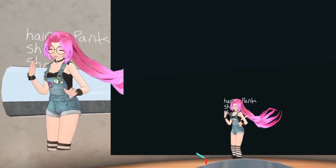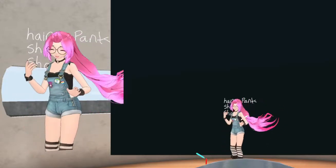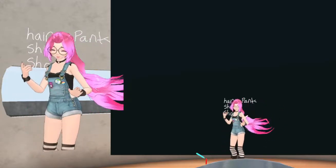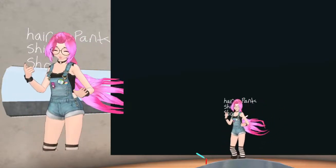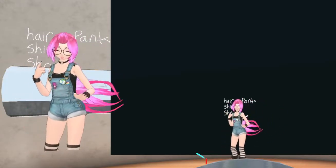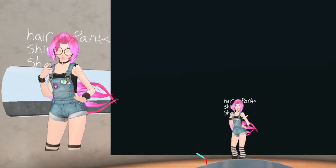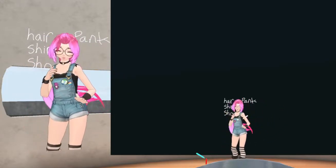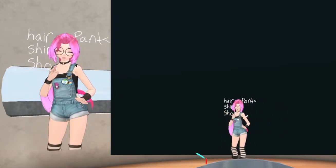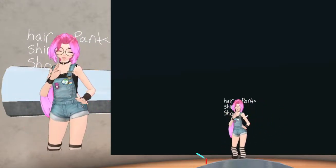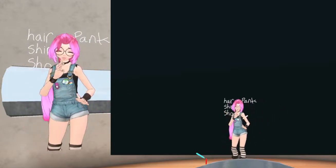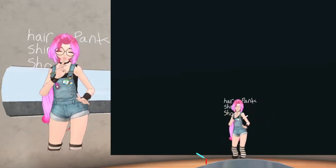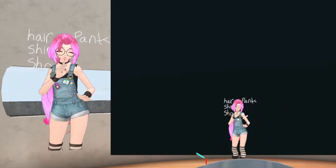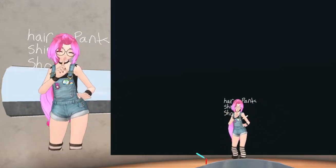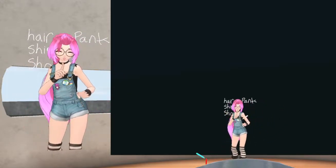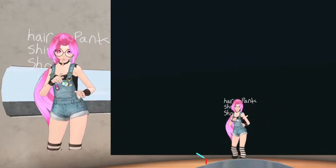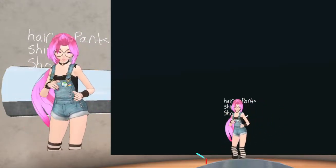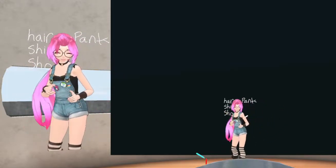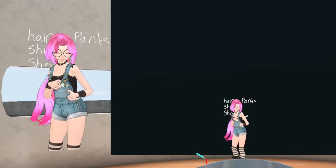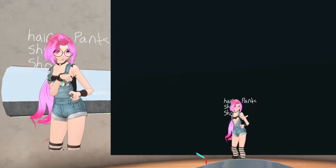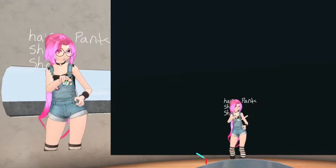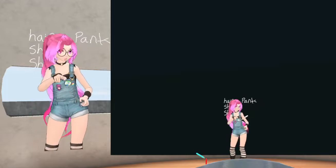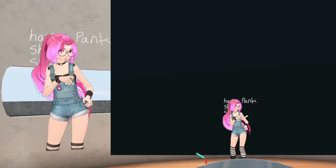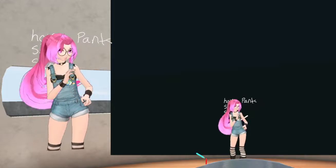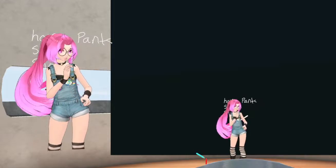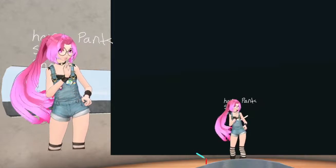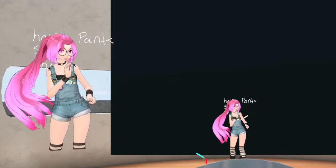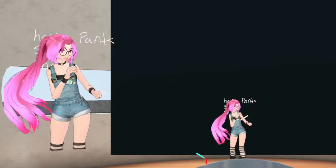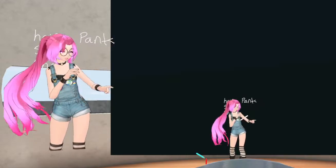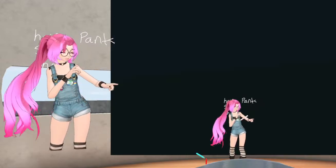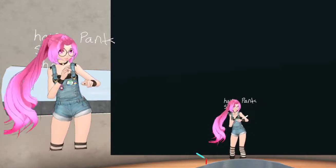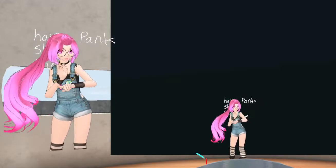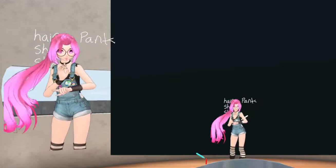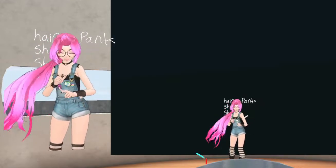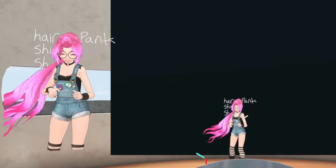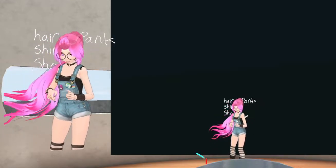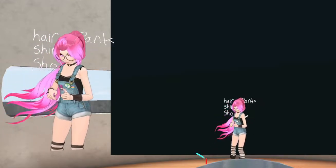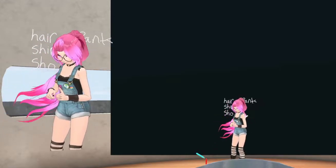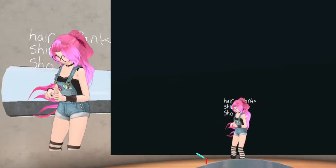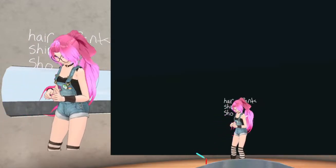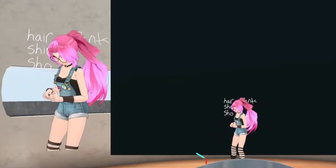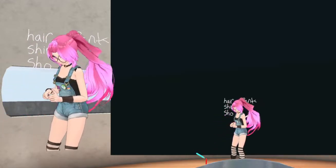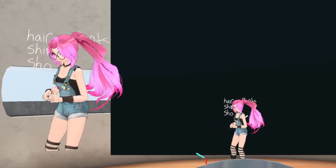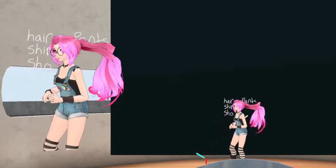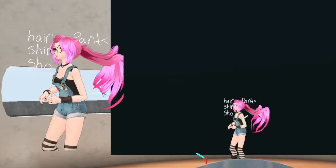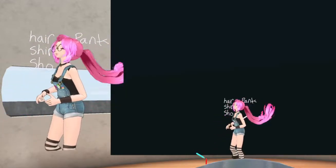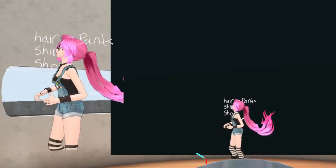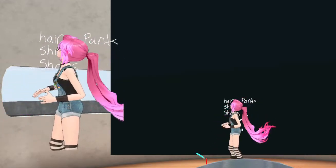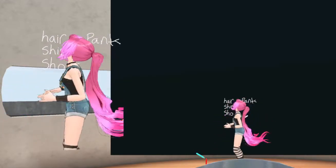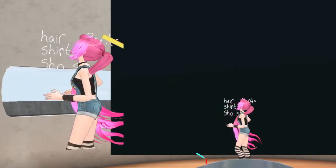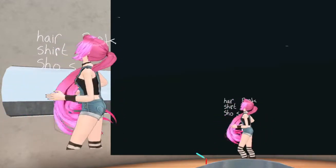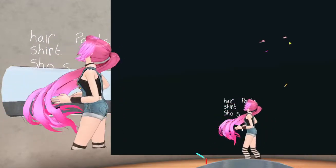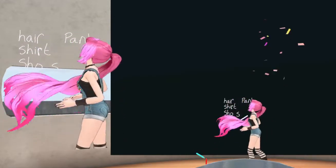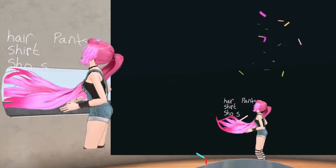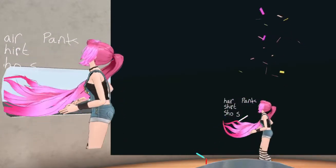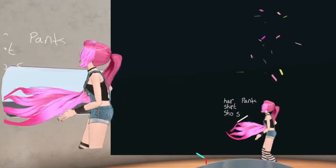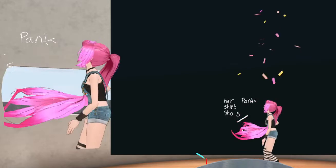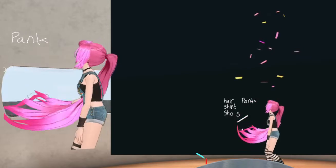Sorry, I'm gonna be right back. I need a glass of water. Hold on. You should all drink water. All of you. Hold on. Same. I'm gonna go grab water